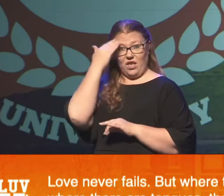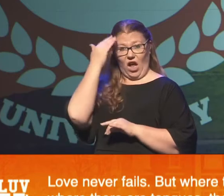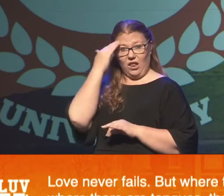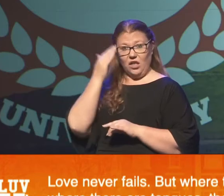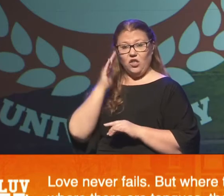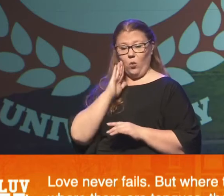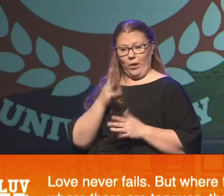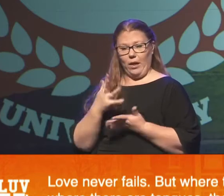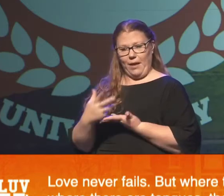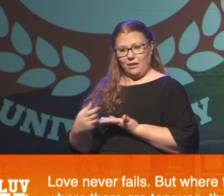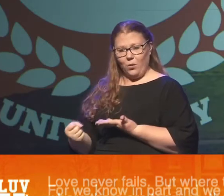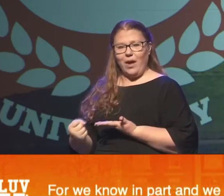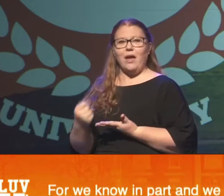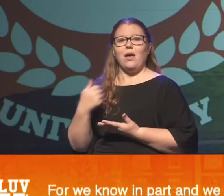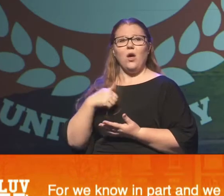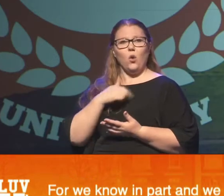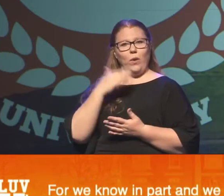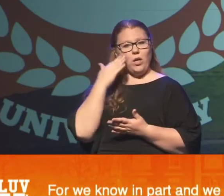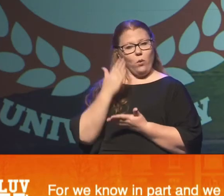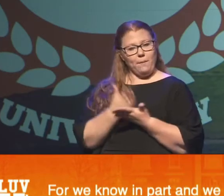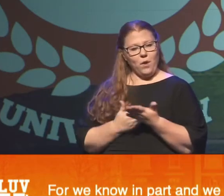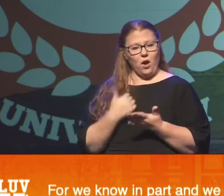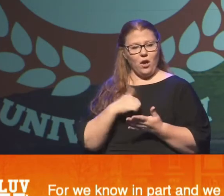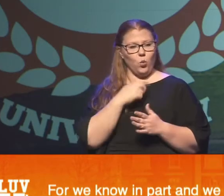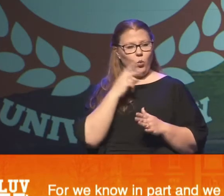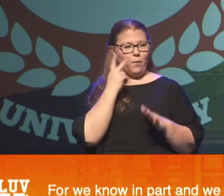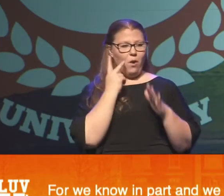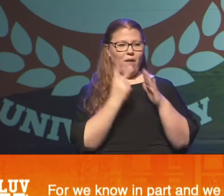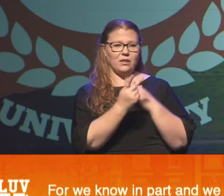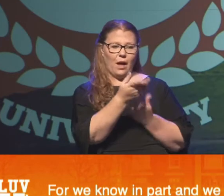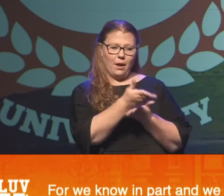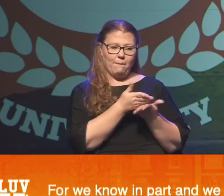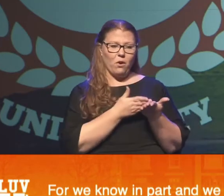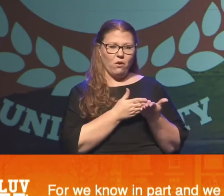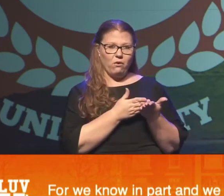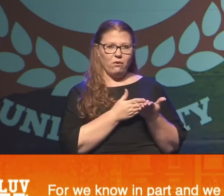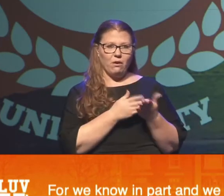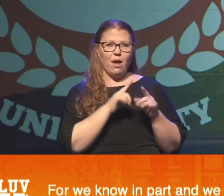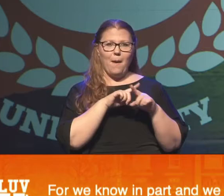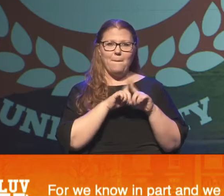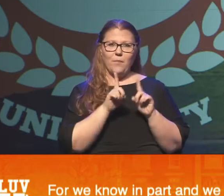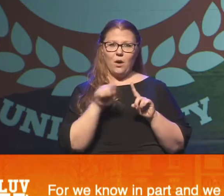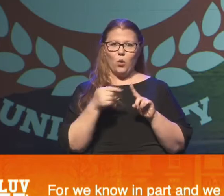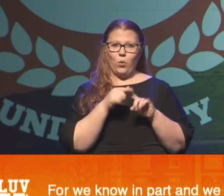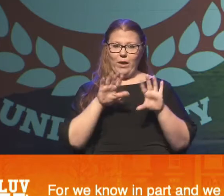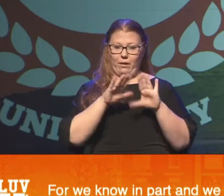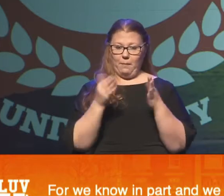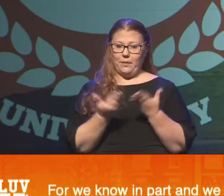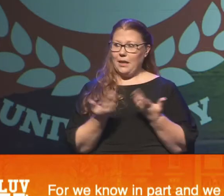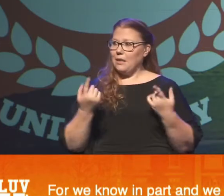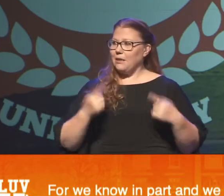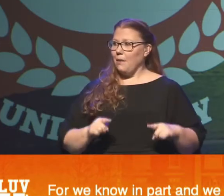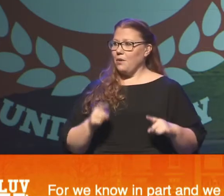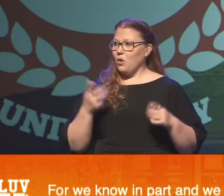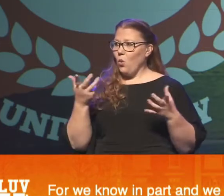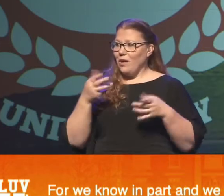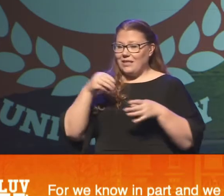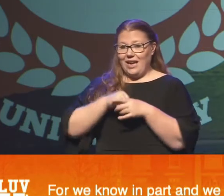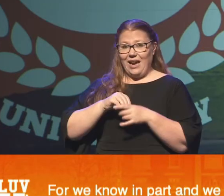pass away. For we know in part, and we prophesy in part. But when completeness comes, what is in